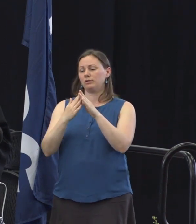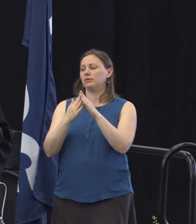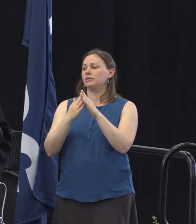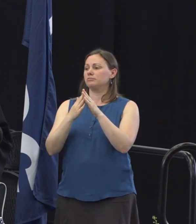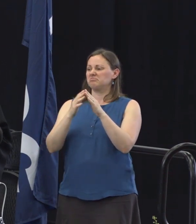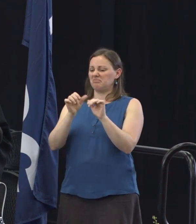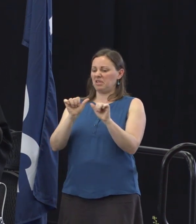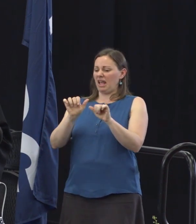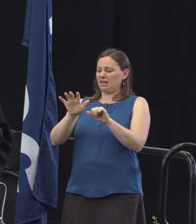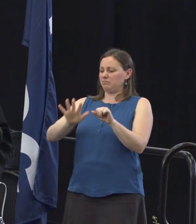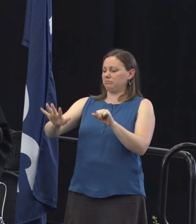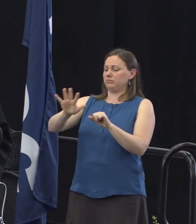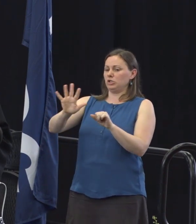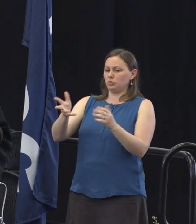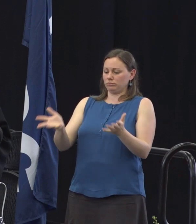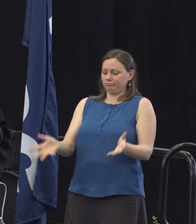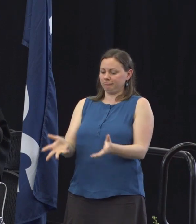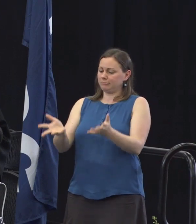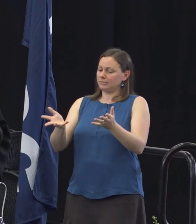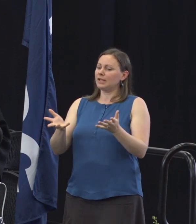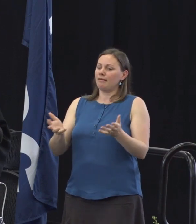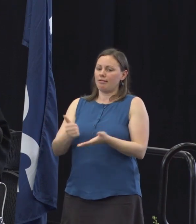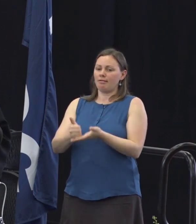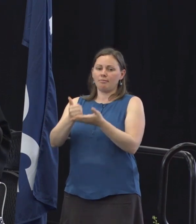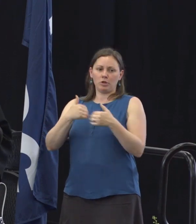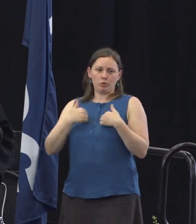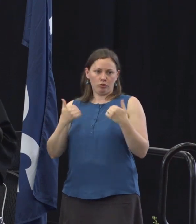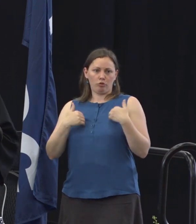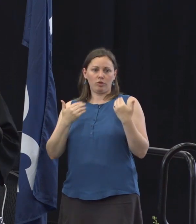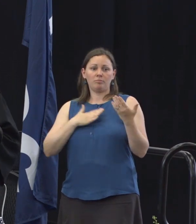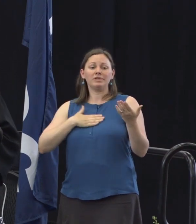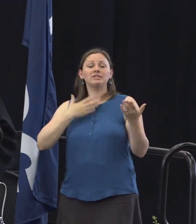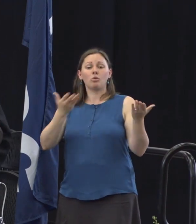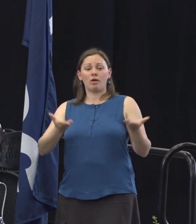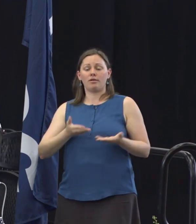make a difference for young people. Please welcome Andrea.